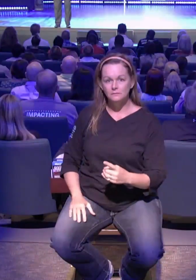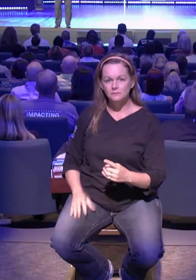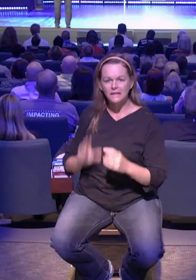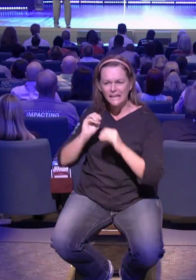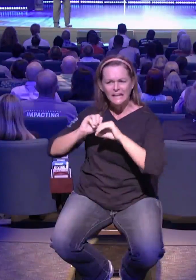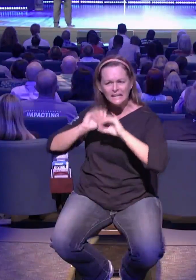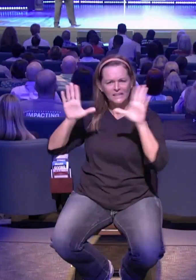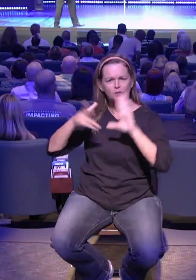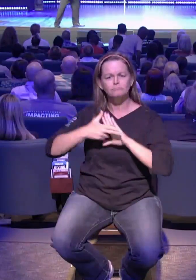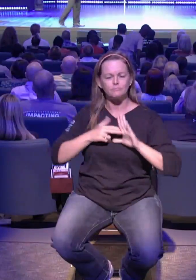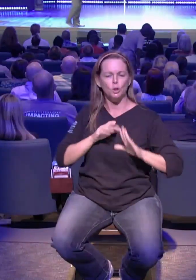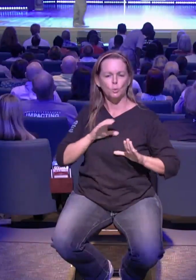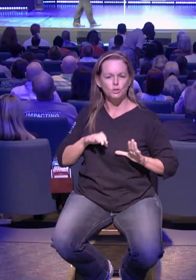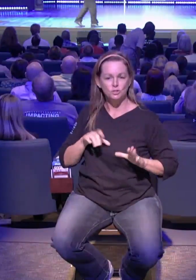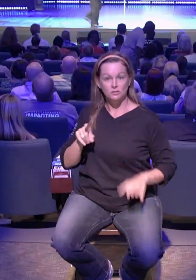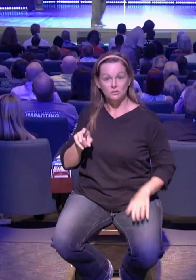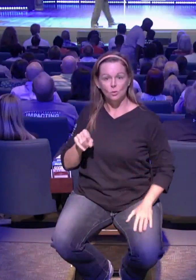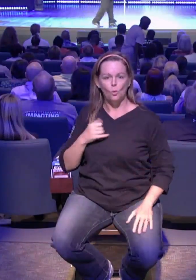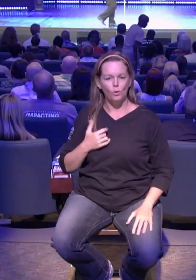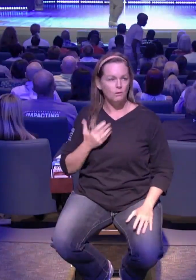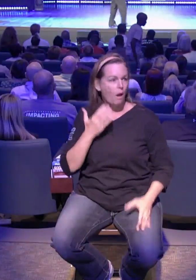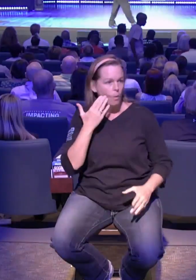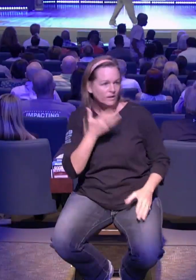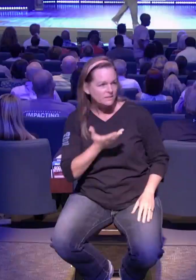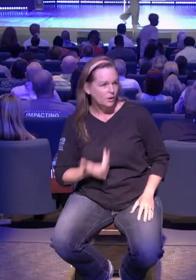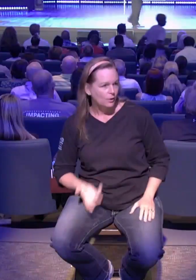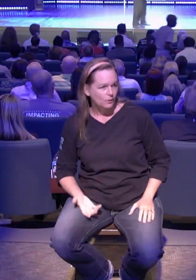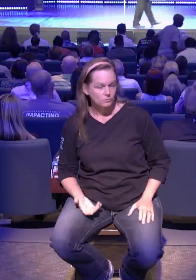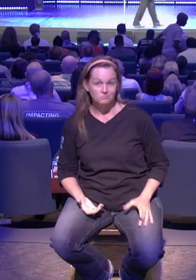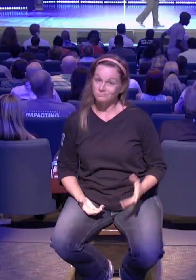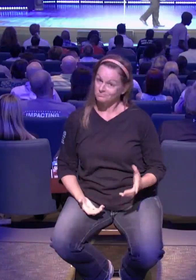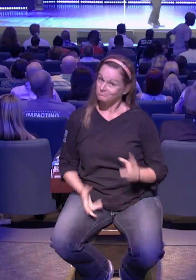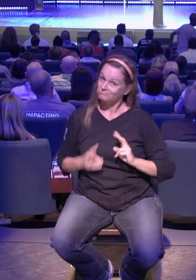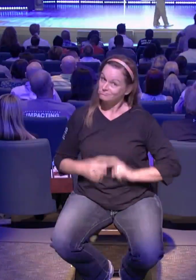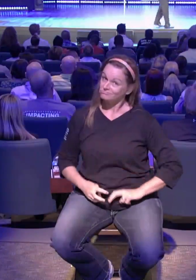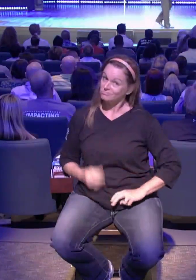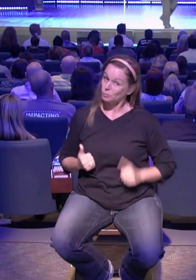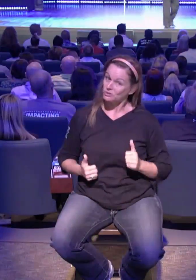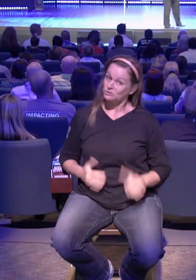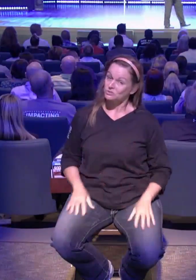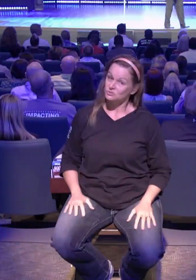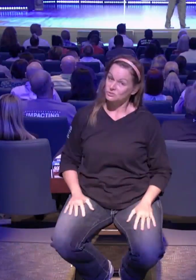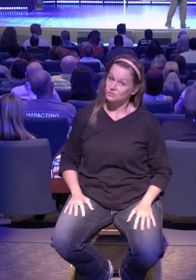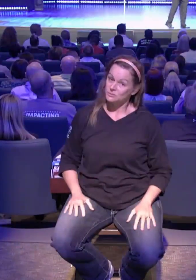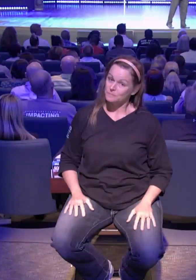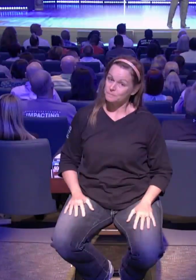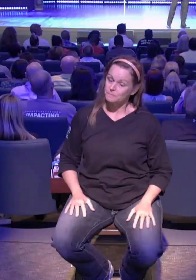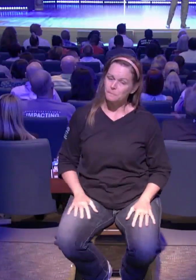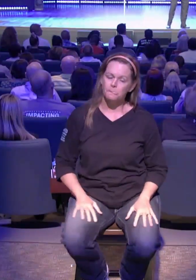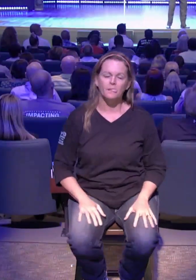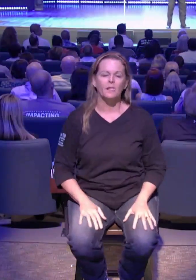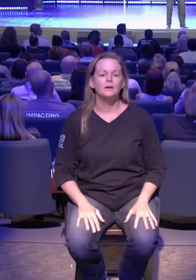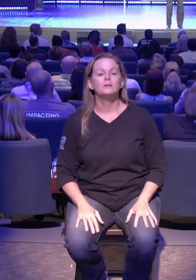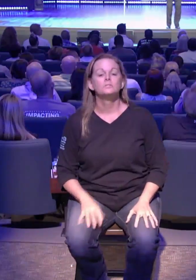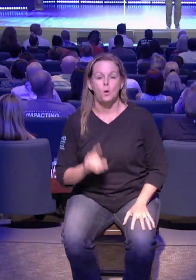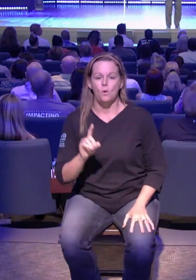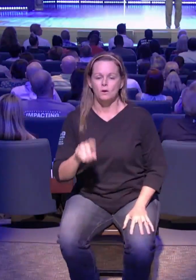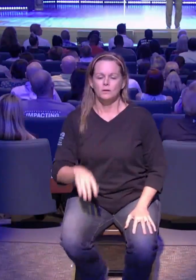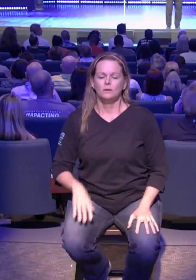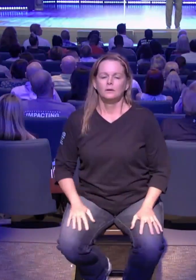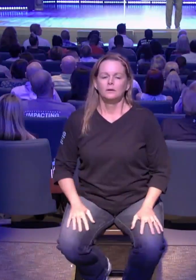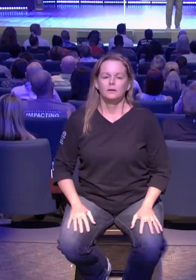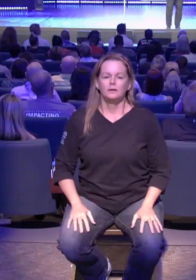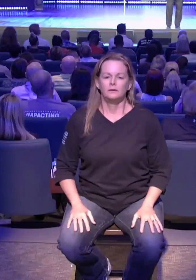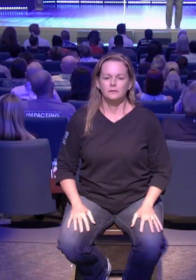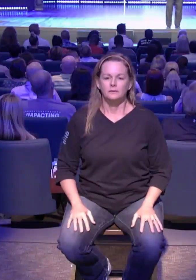You know, a third thing I love about these guys was after they got released, you know the first place they went? They